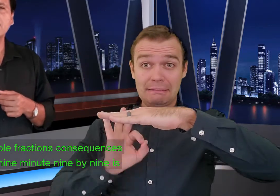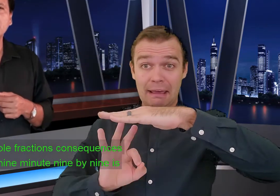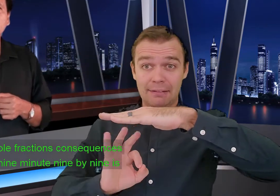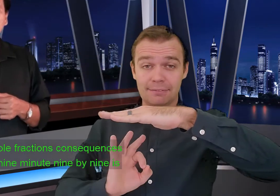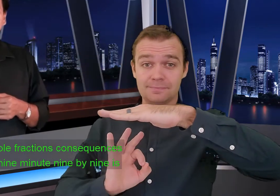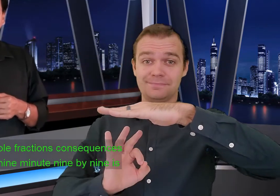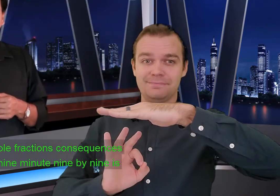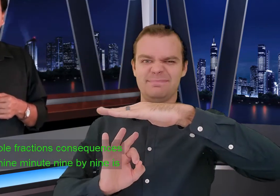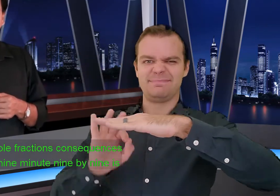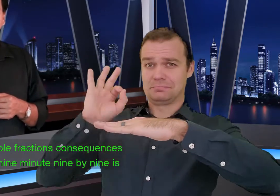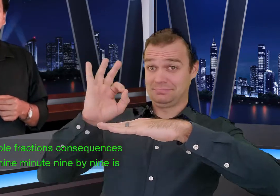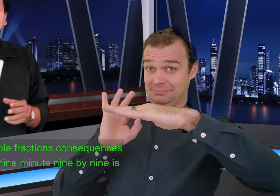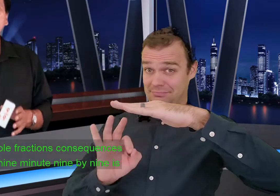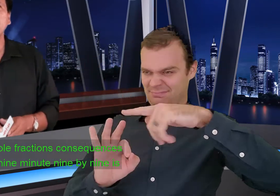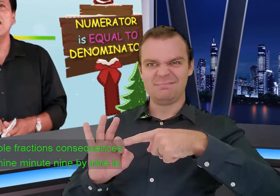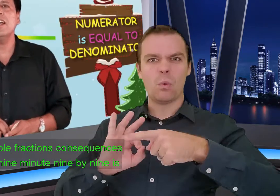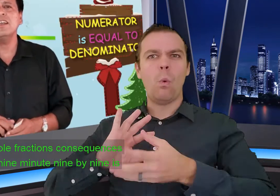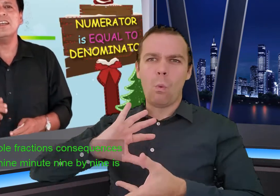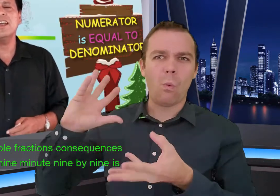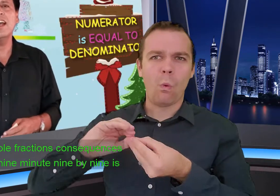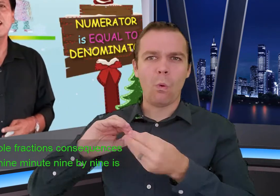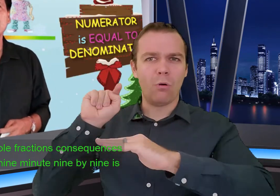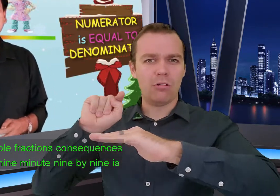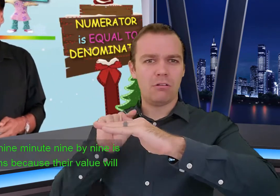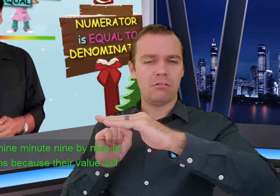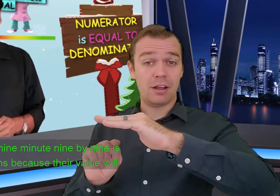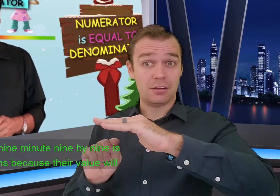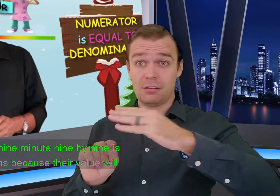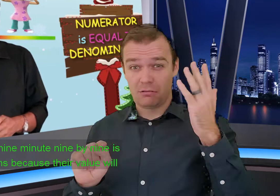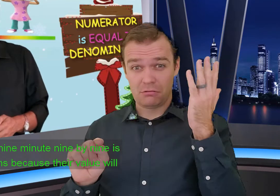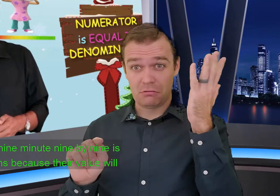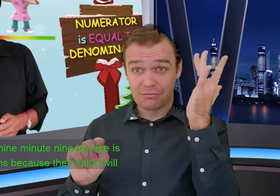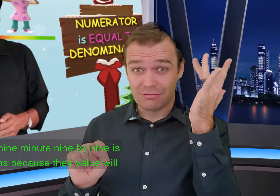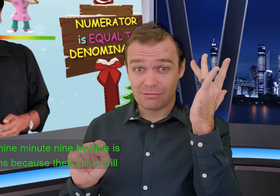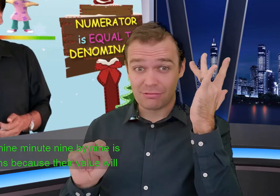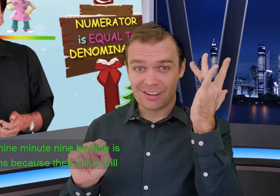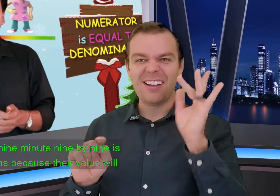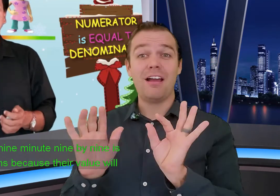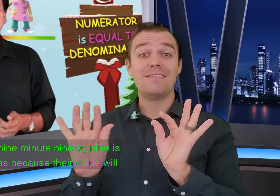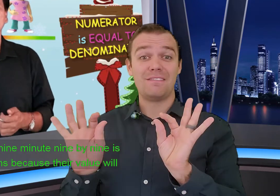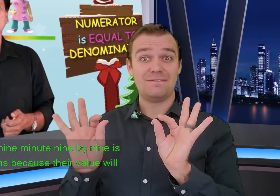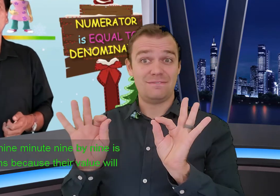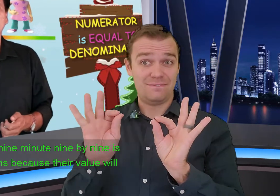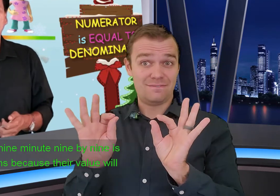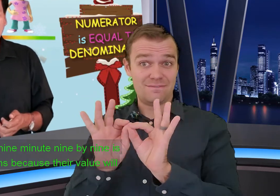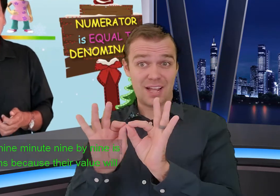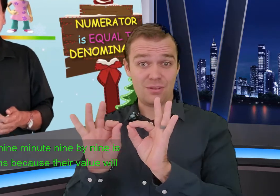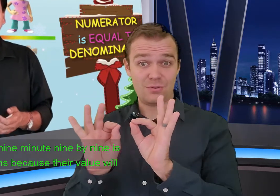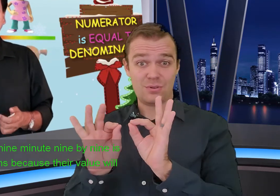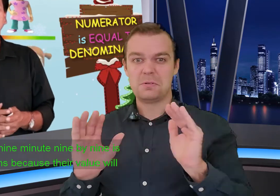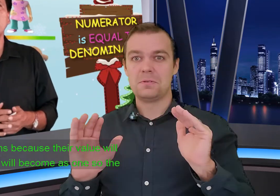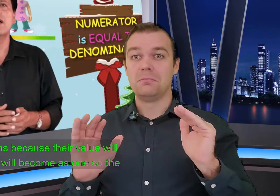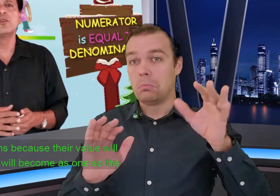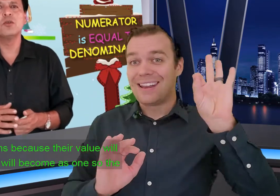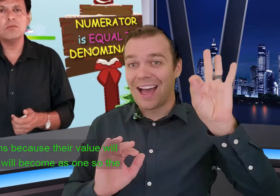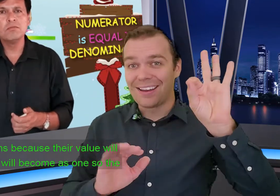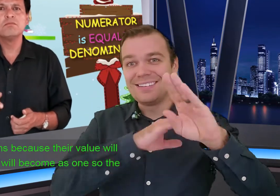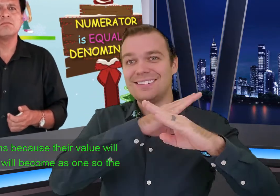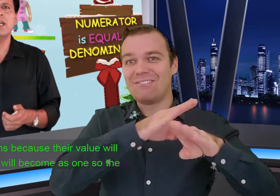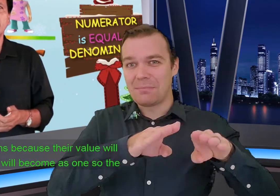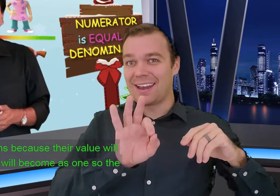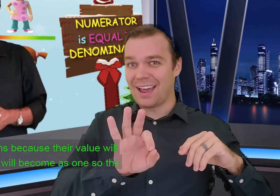by 9? 9 by 9 is whole fractions because the value will come